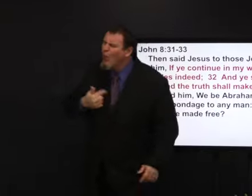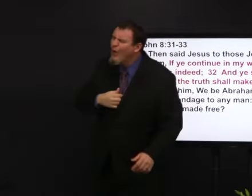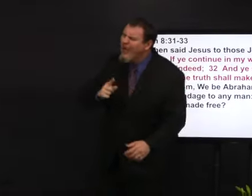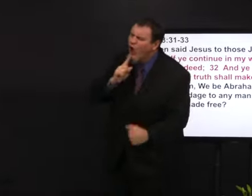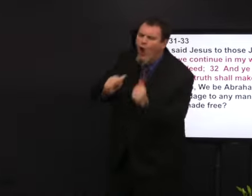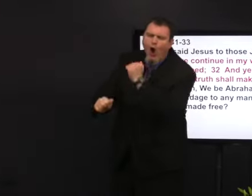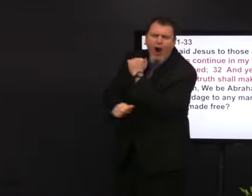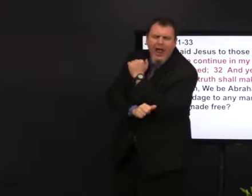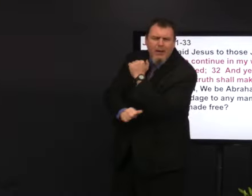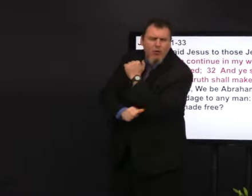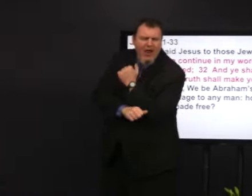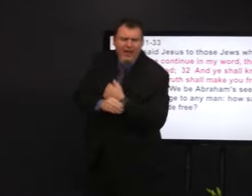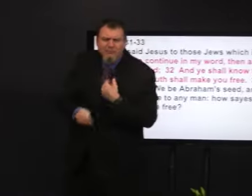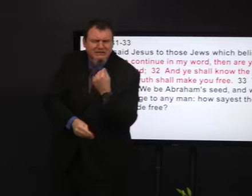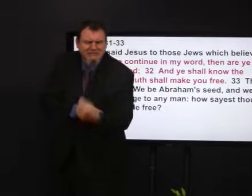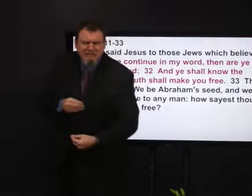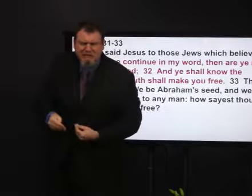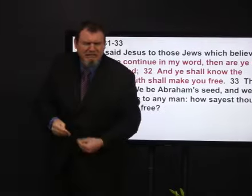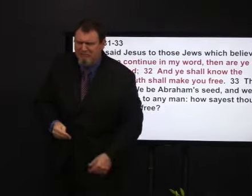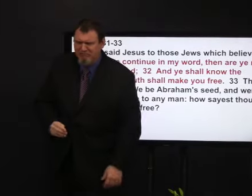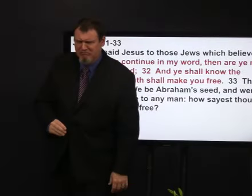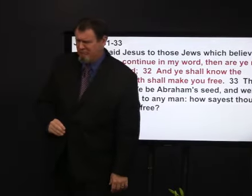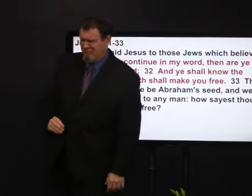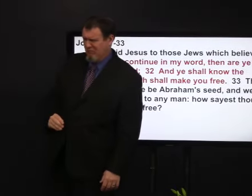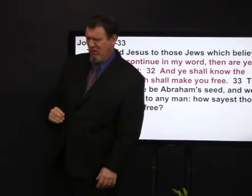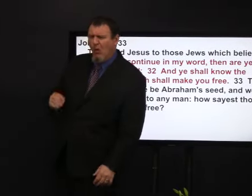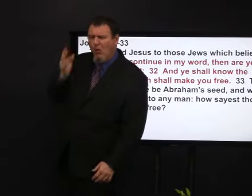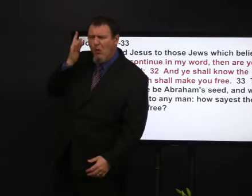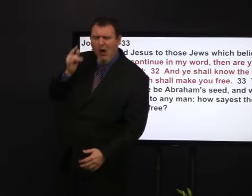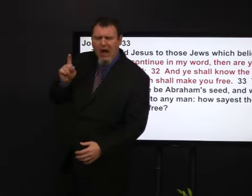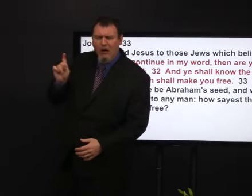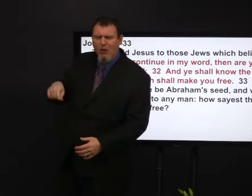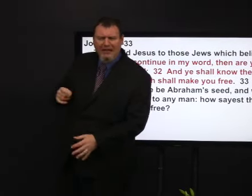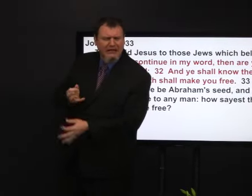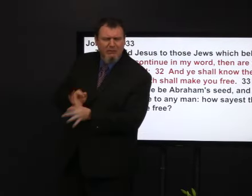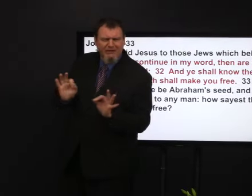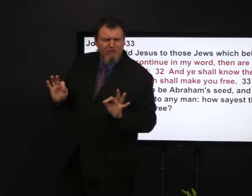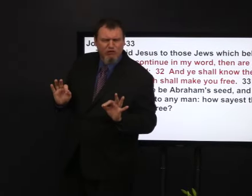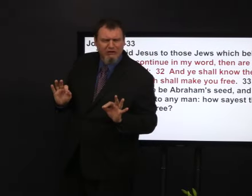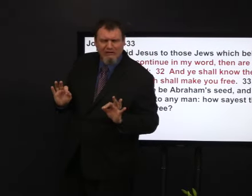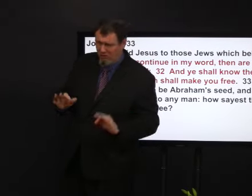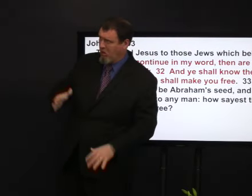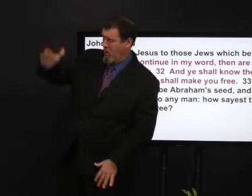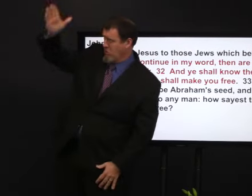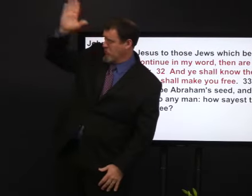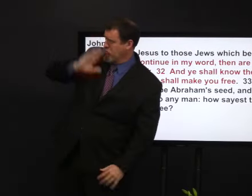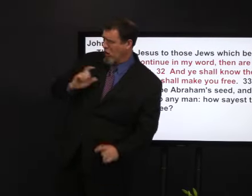minute. We're Abraham's seed. Why do we need to be free?